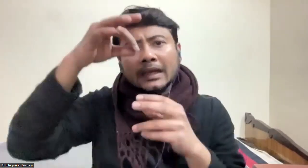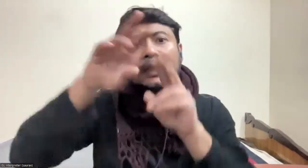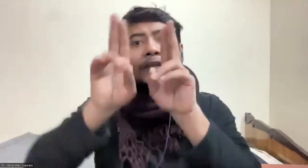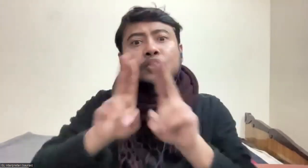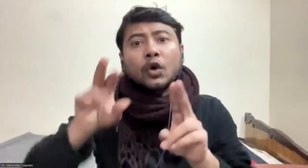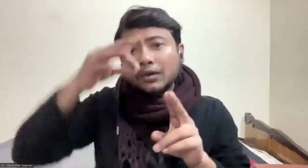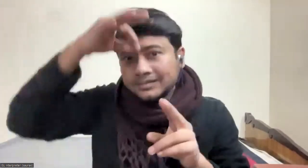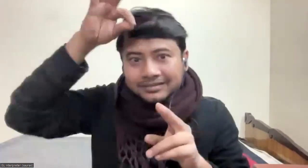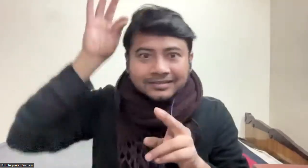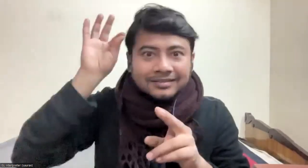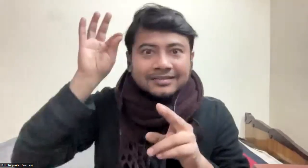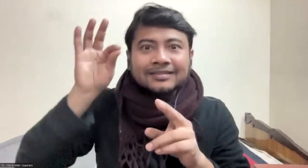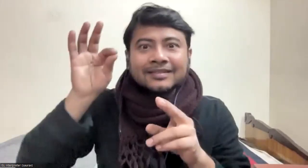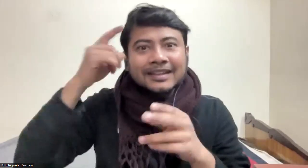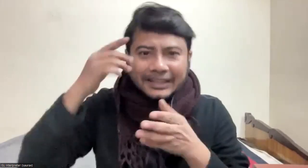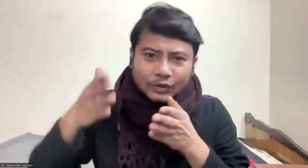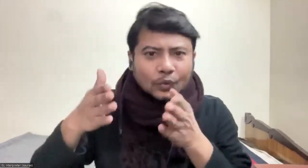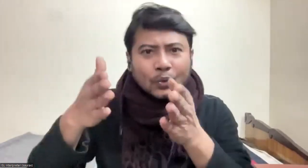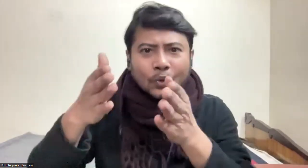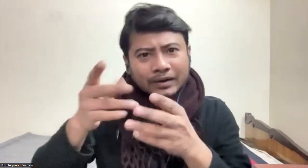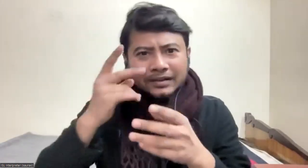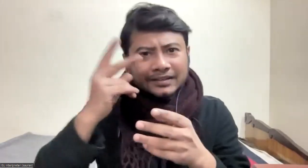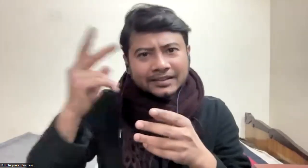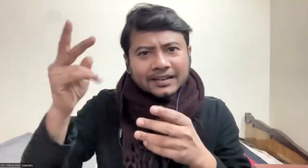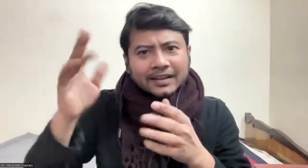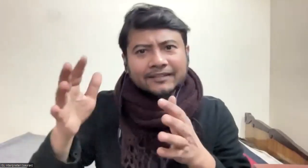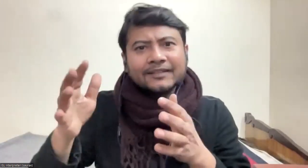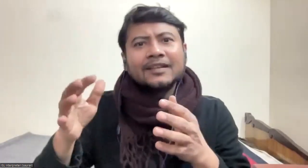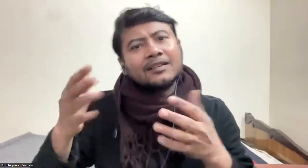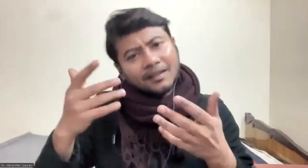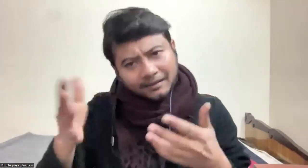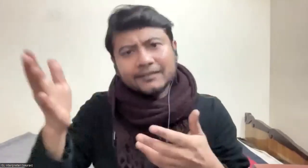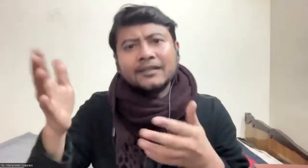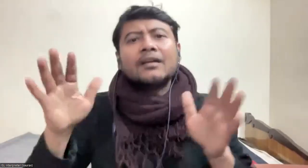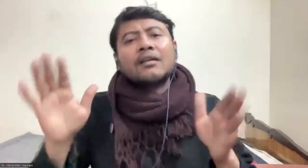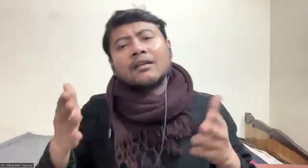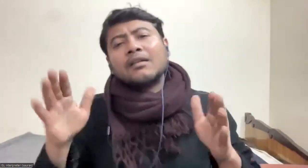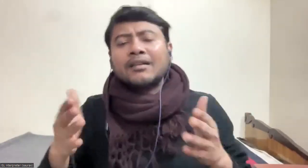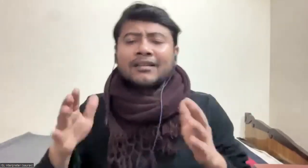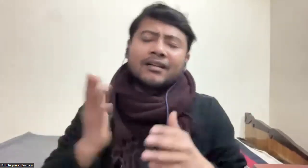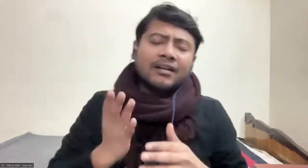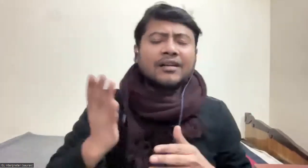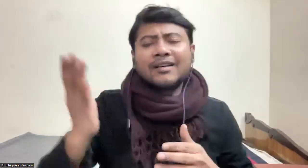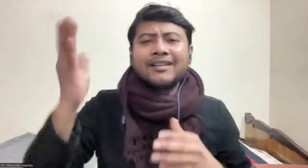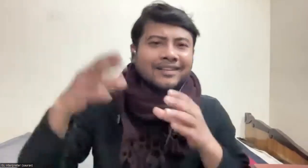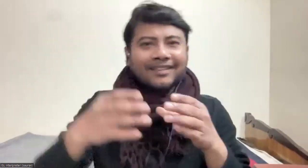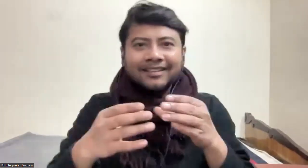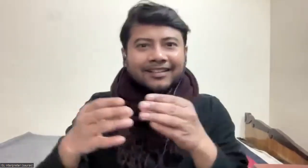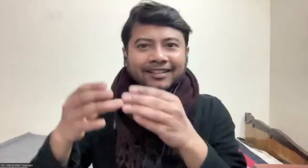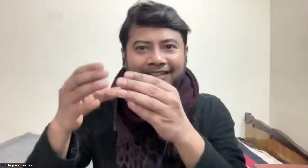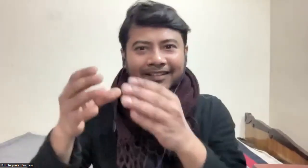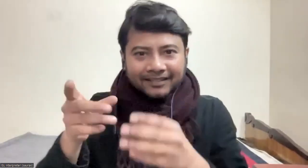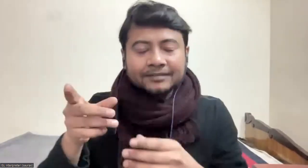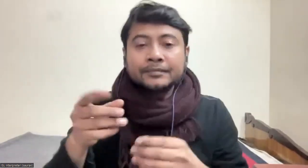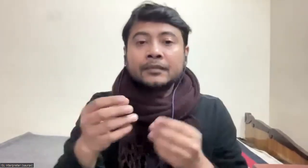street. So we meet a lot of people who are faithless, who have no faith in God. So it is recommended